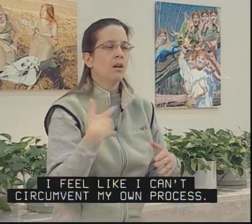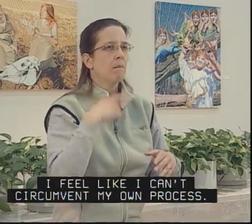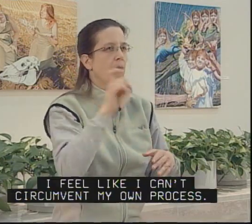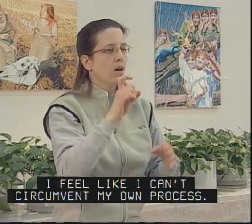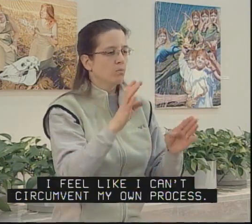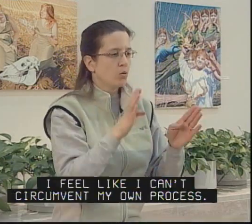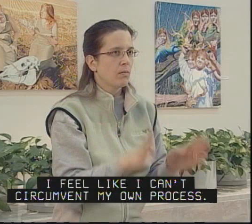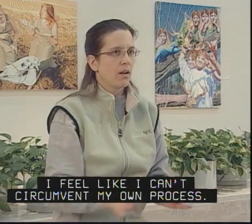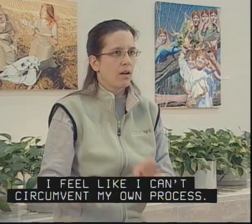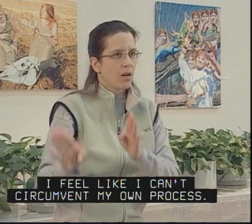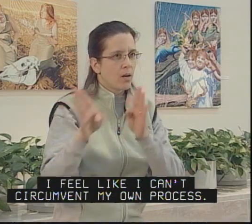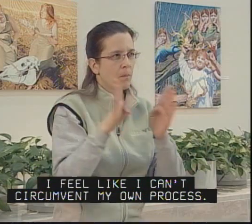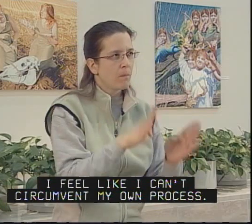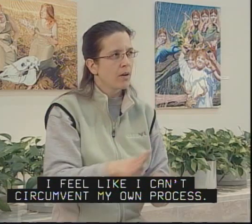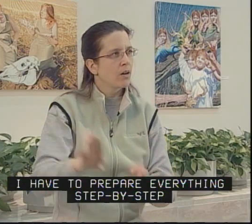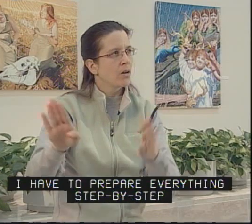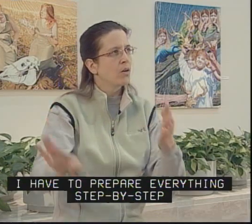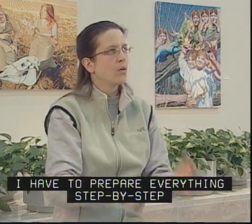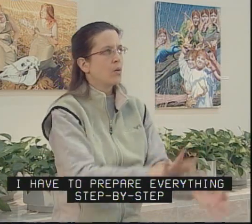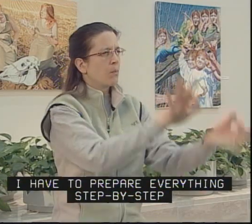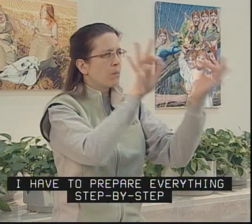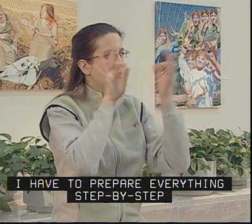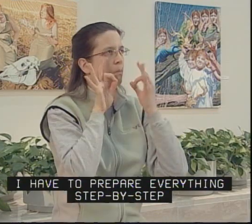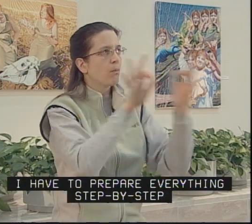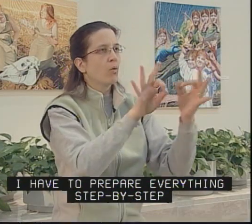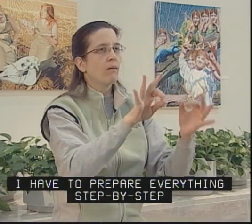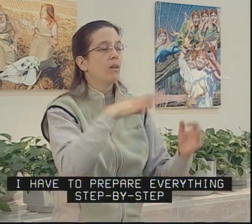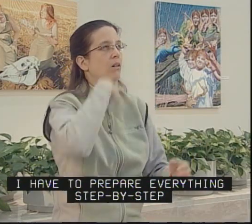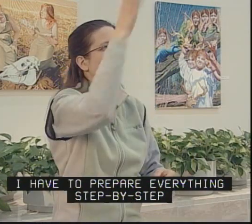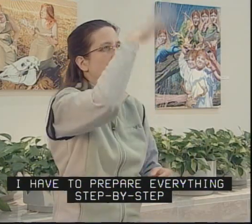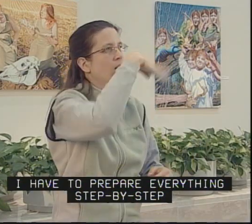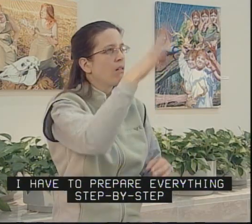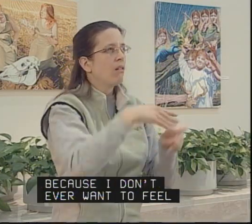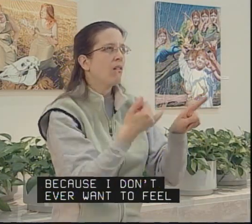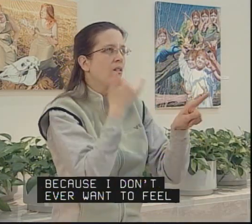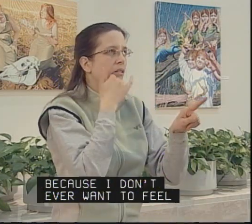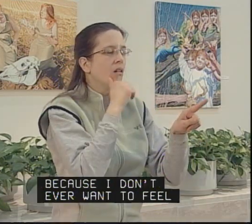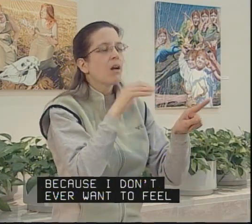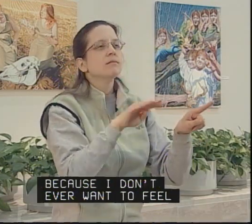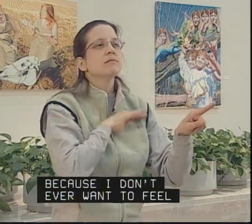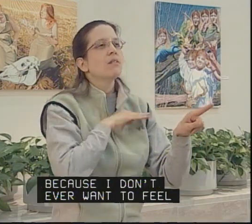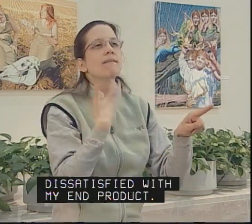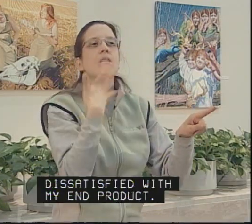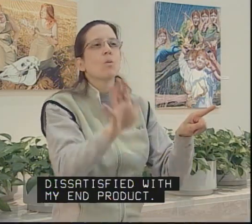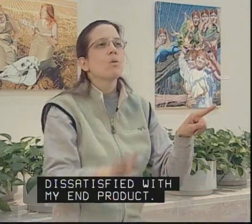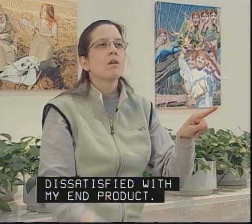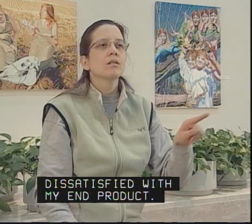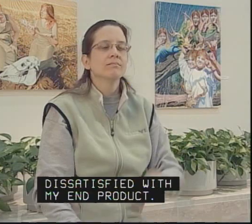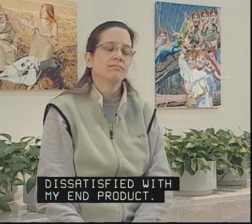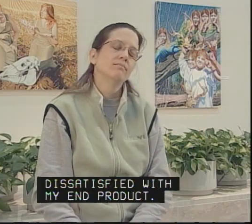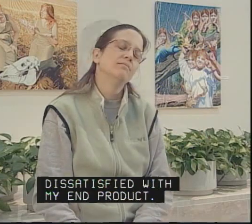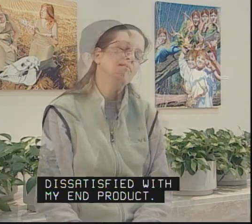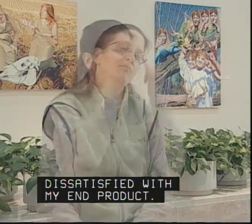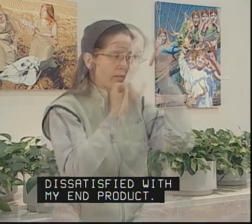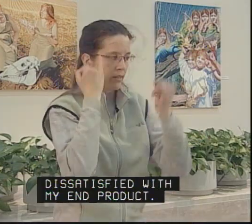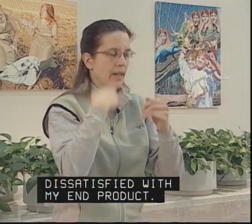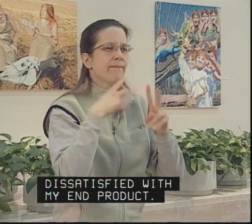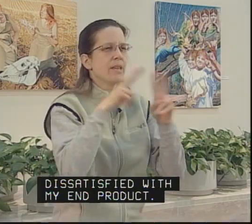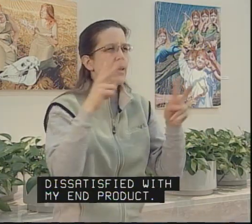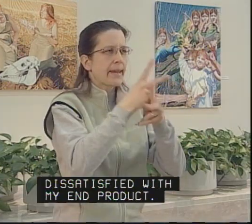can't circumvent my own process. I have to prepare everything step by step because I don't ever want to feel dissatisfied with my end product.